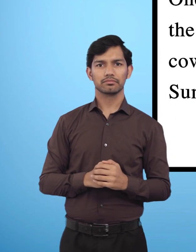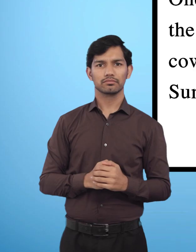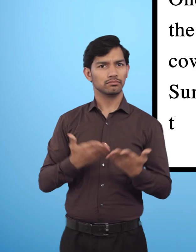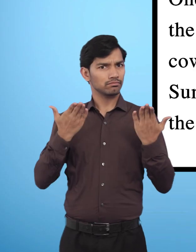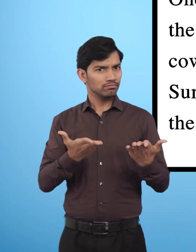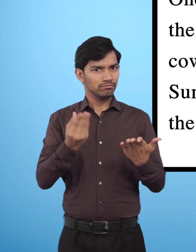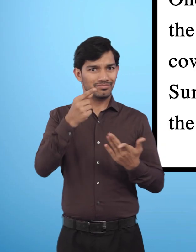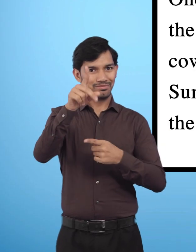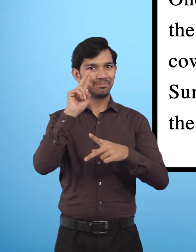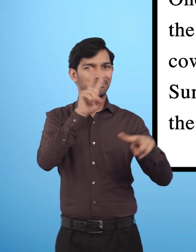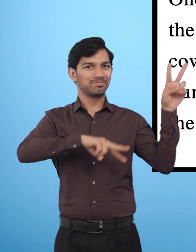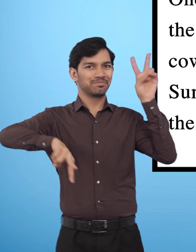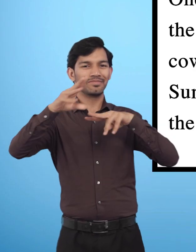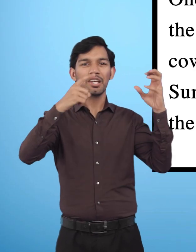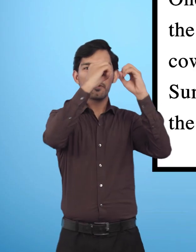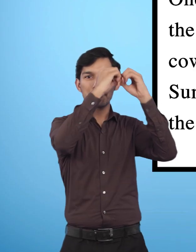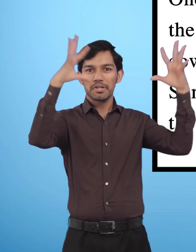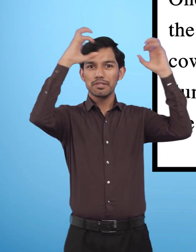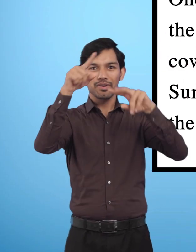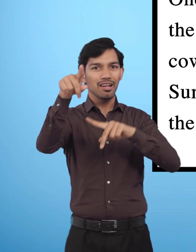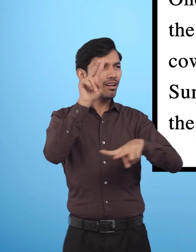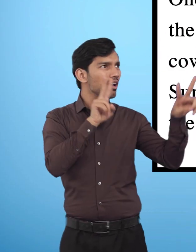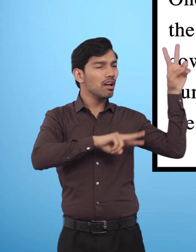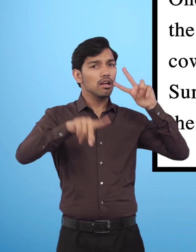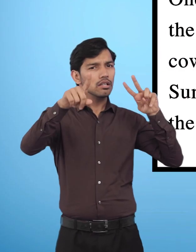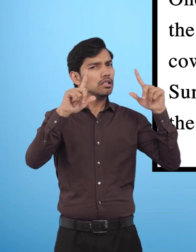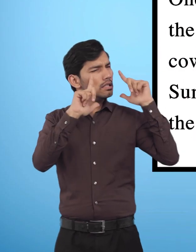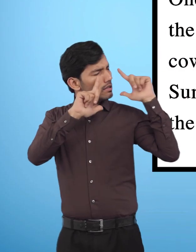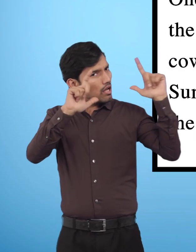Read the conversation carefully and answer.